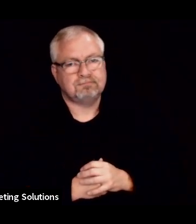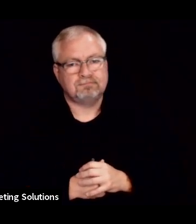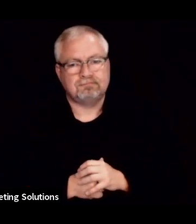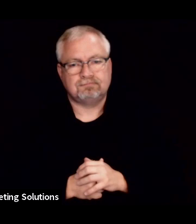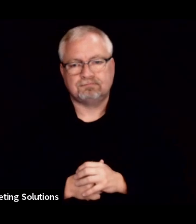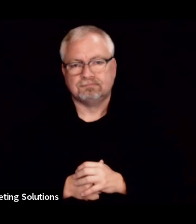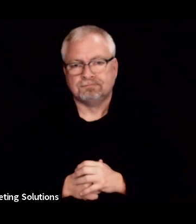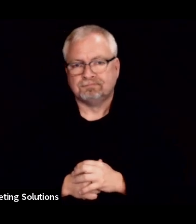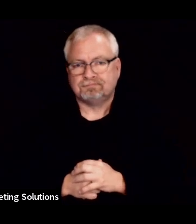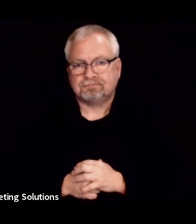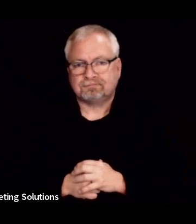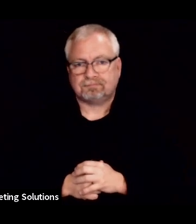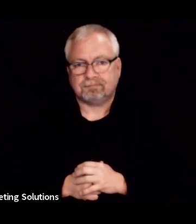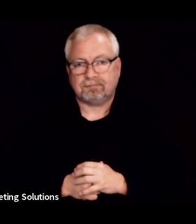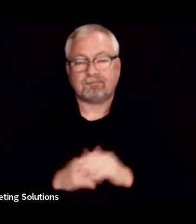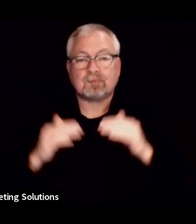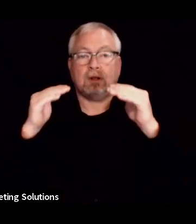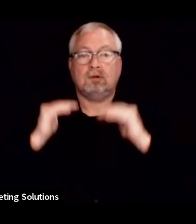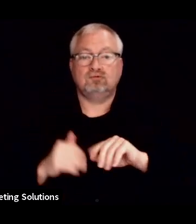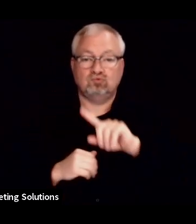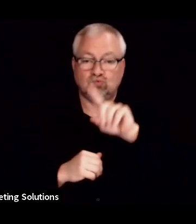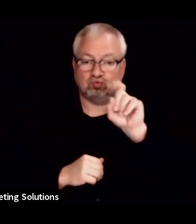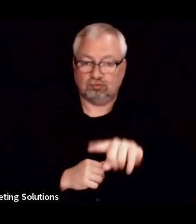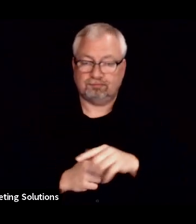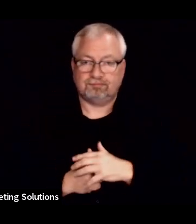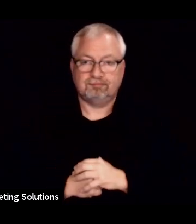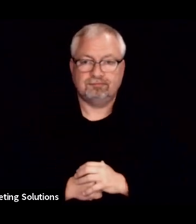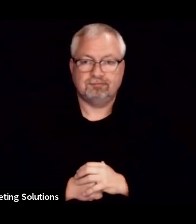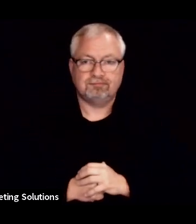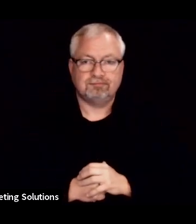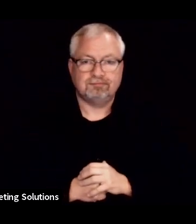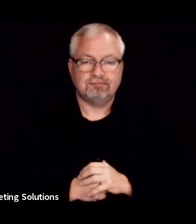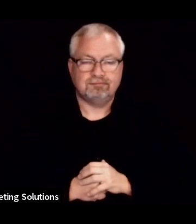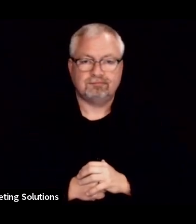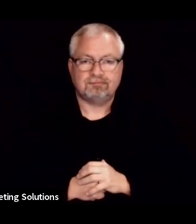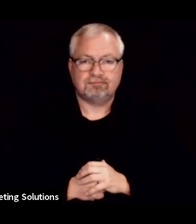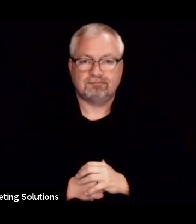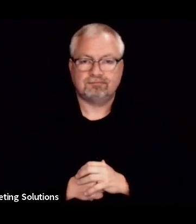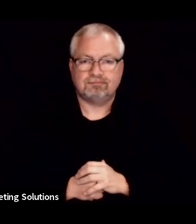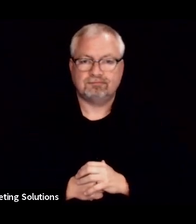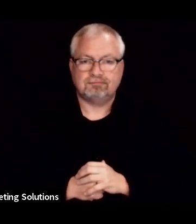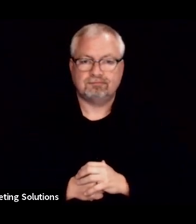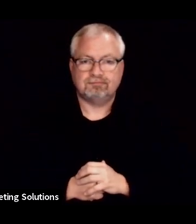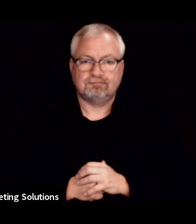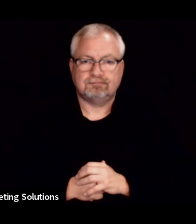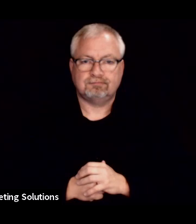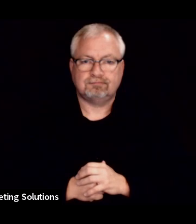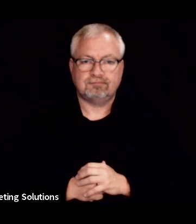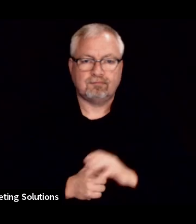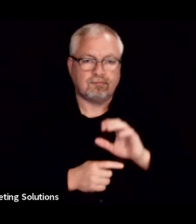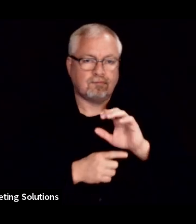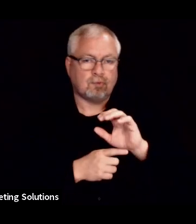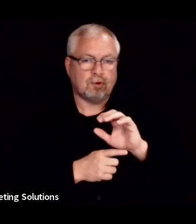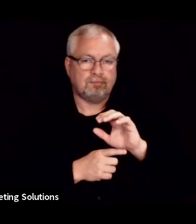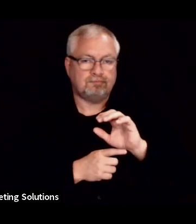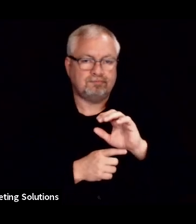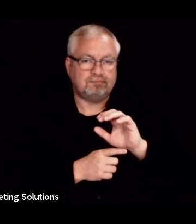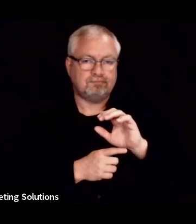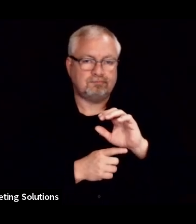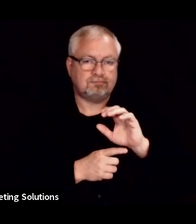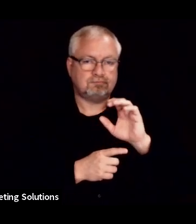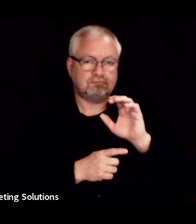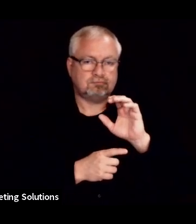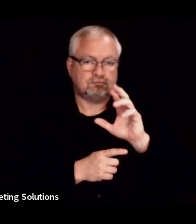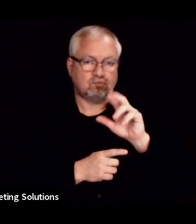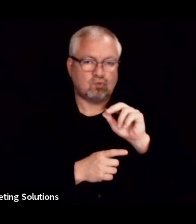Next one on the line is Chloe Rosen from WCCO TV. You're now live.